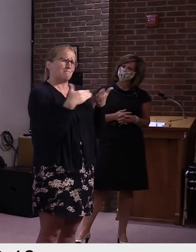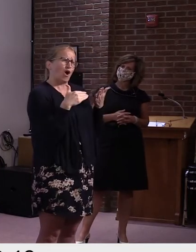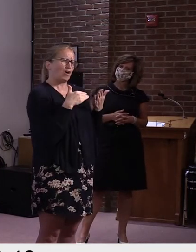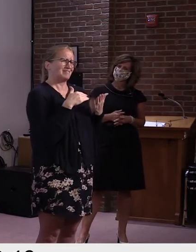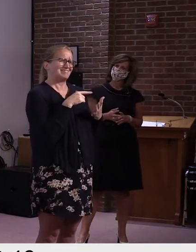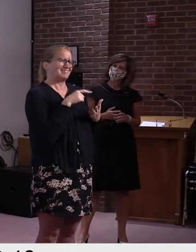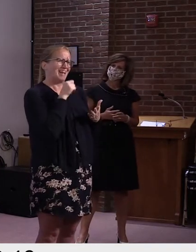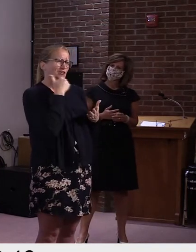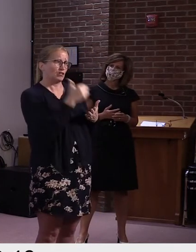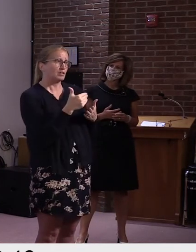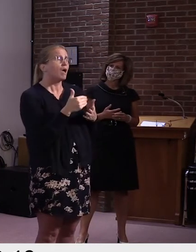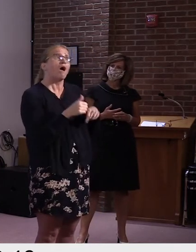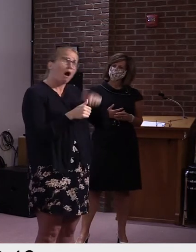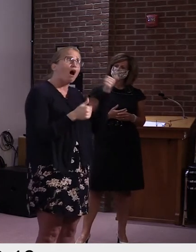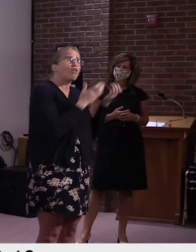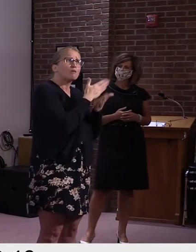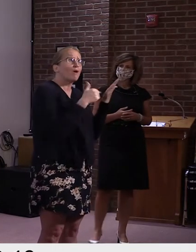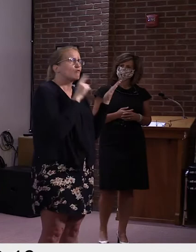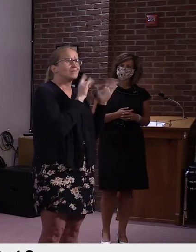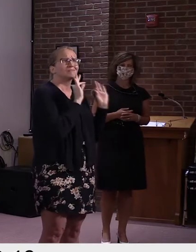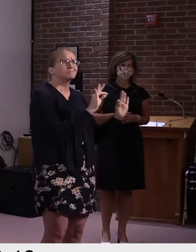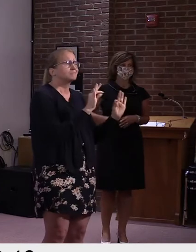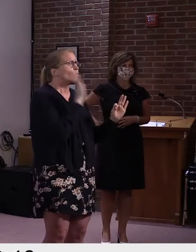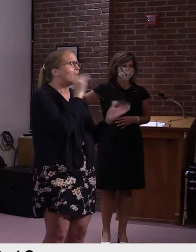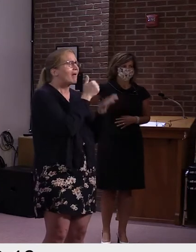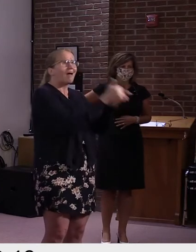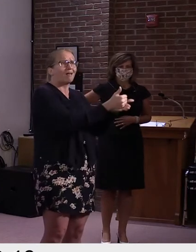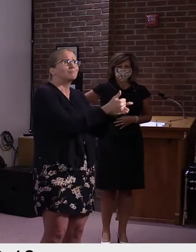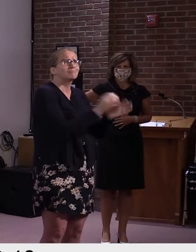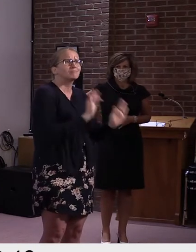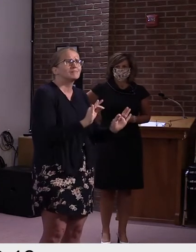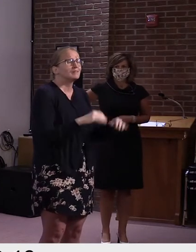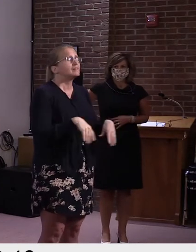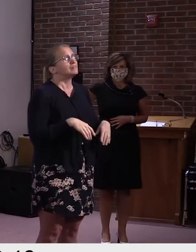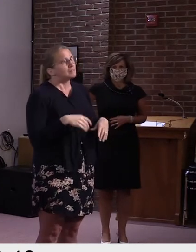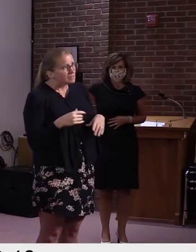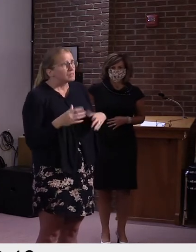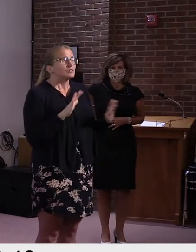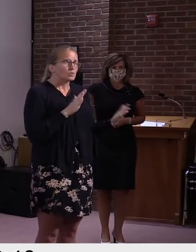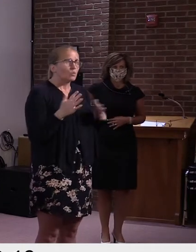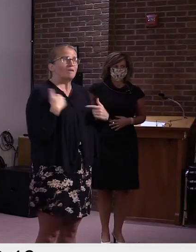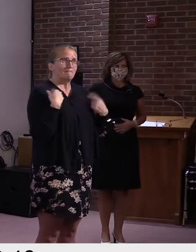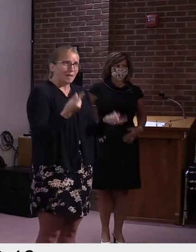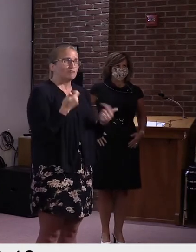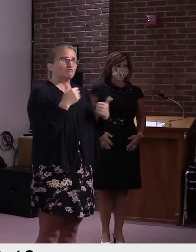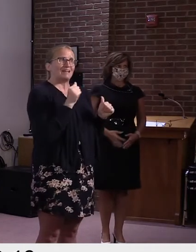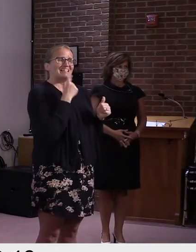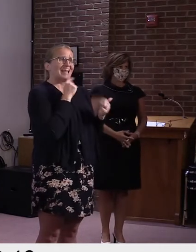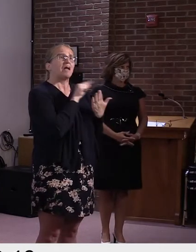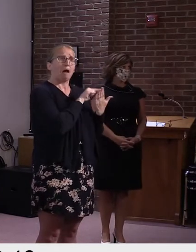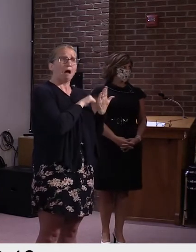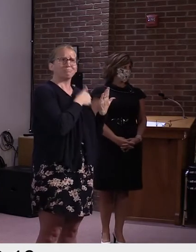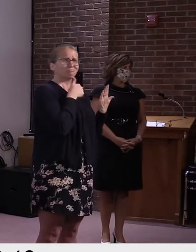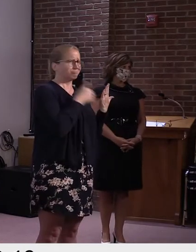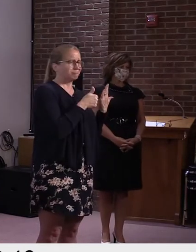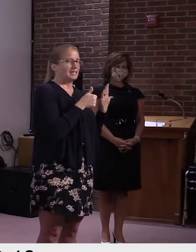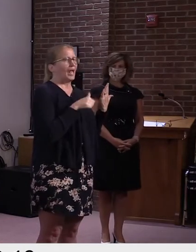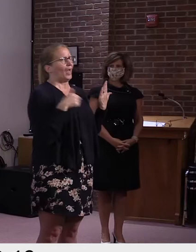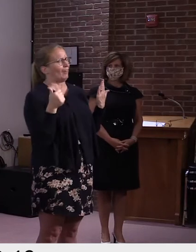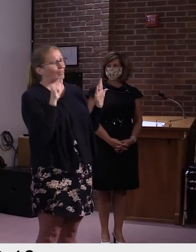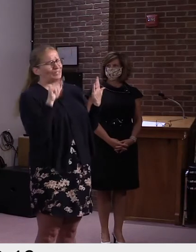tremendously helpful. So we've been, again, trying to pursue some of the helpful parts, figure out